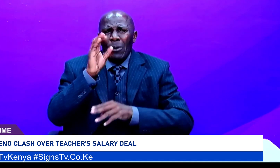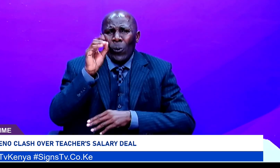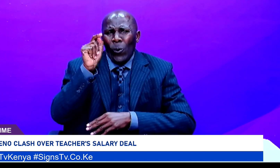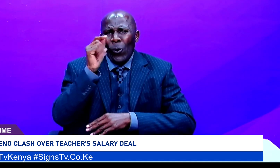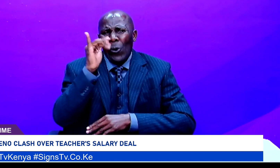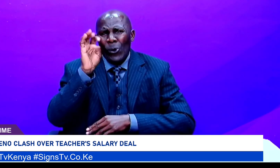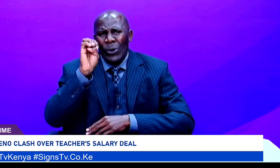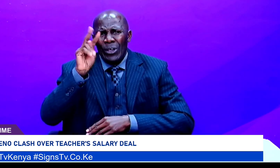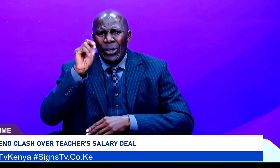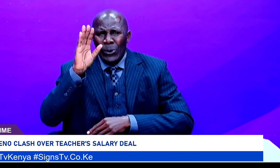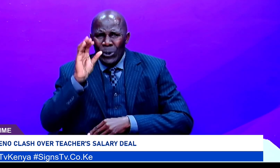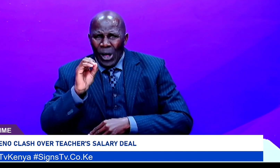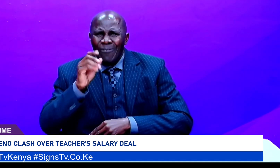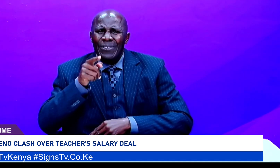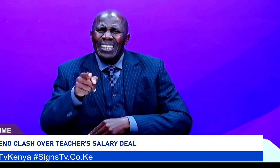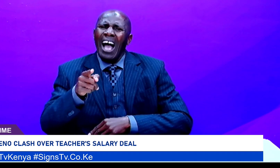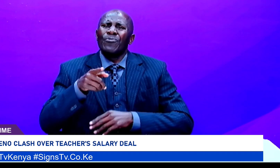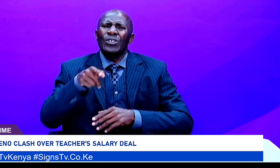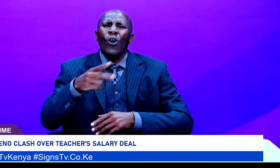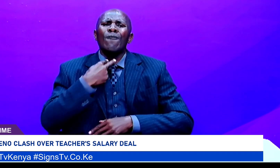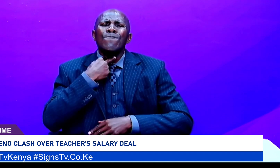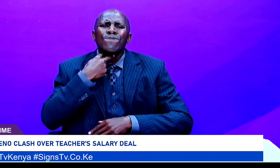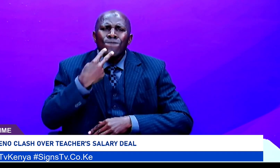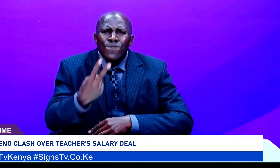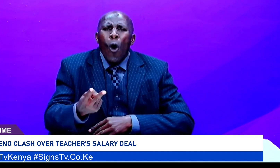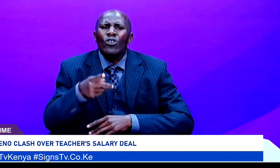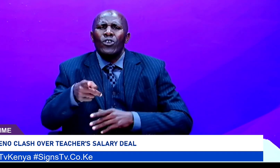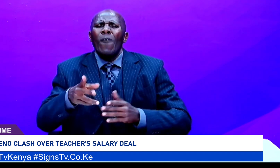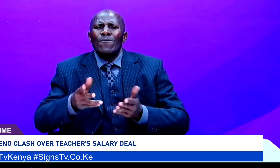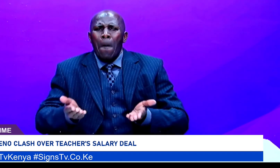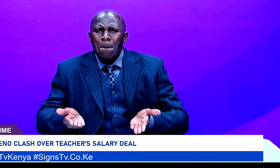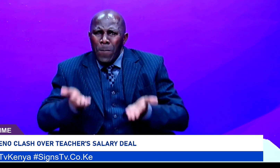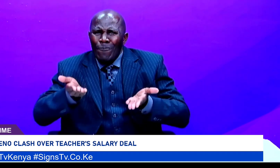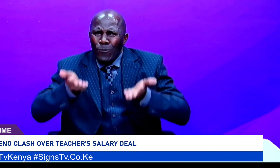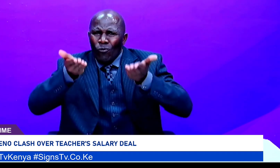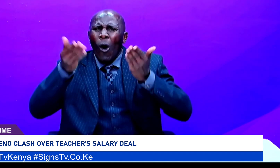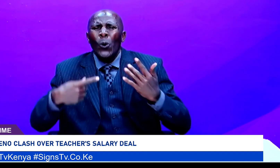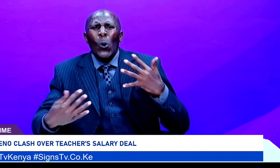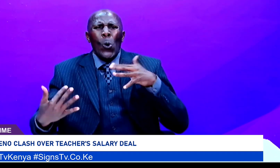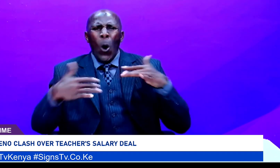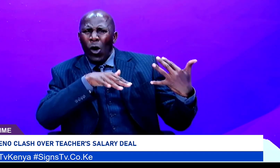that no adequacy address the economic challenges faced by teachers.